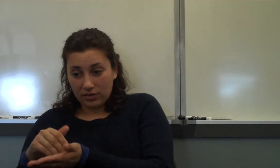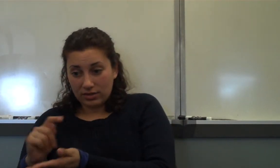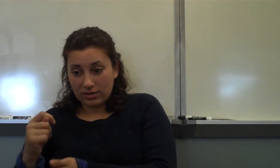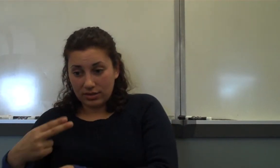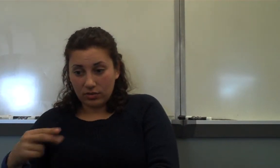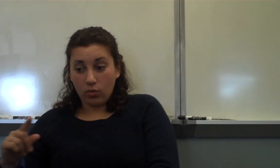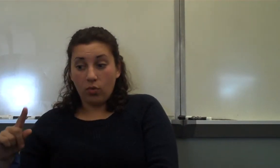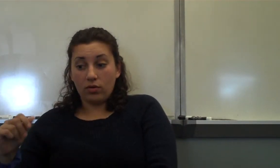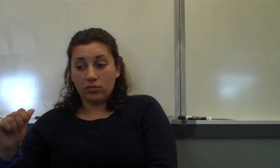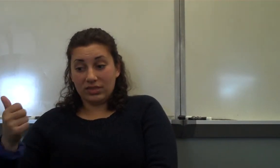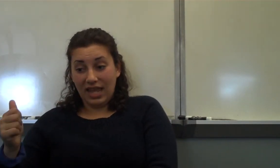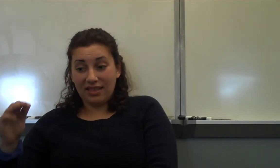100,000.